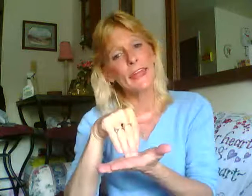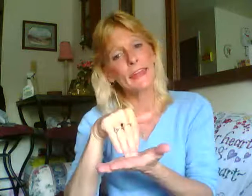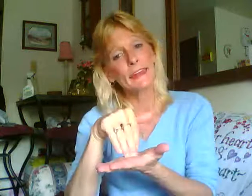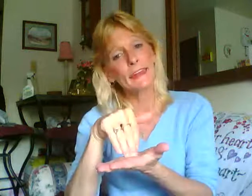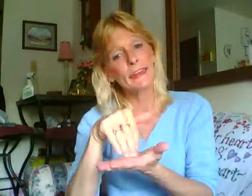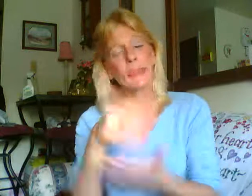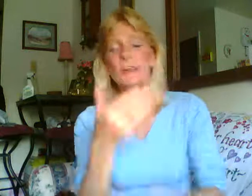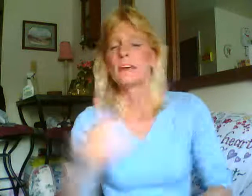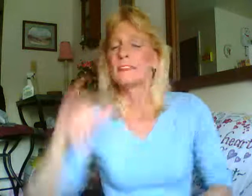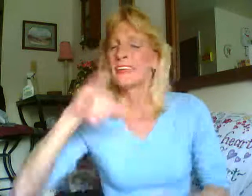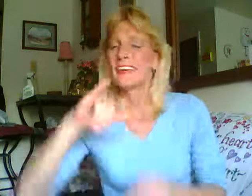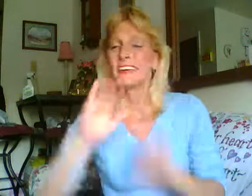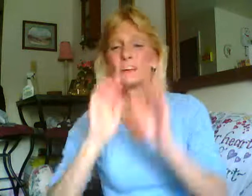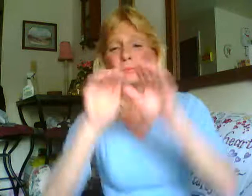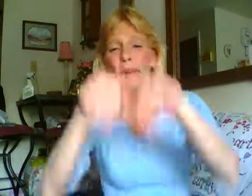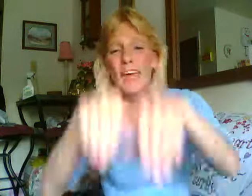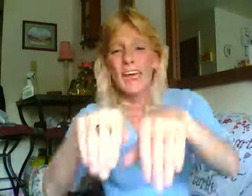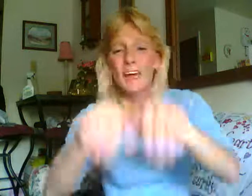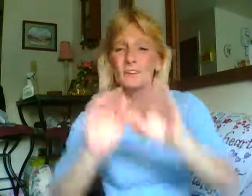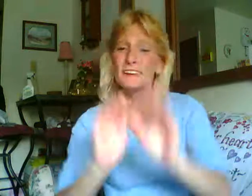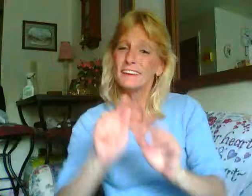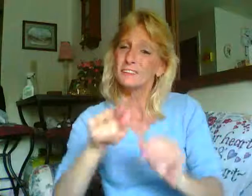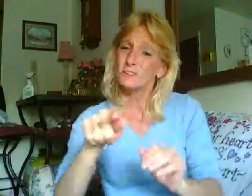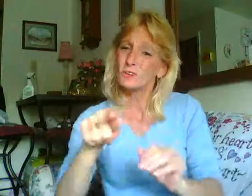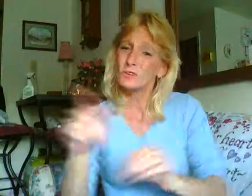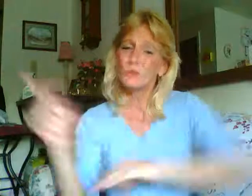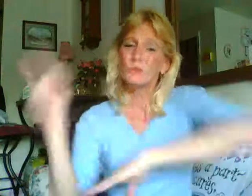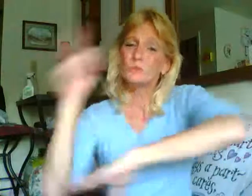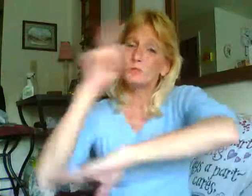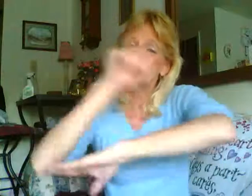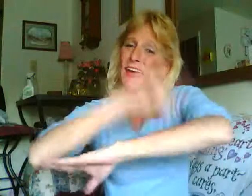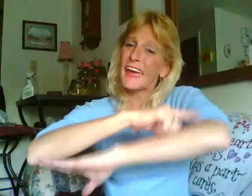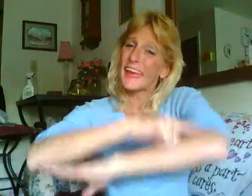They bury you today